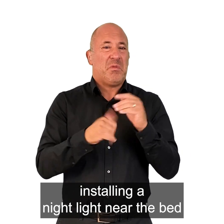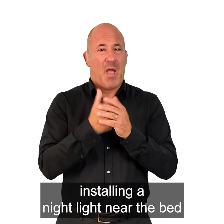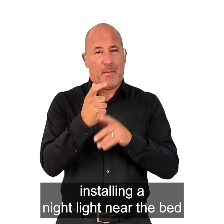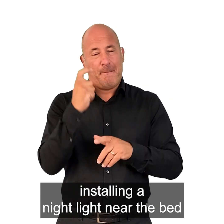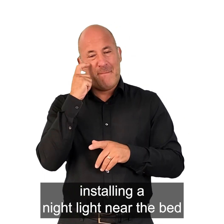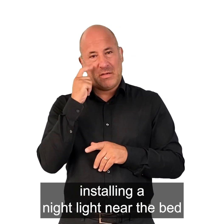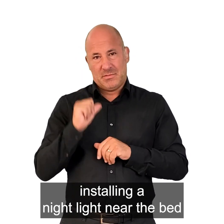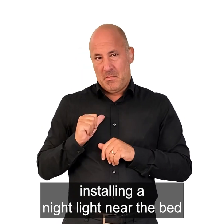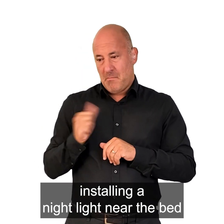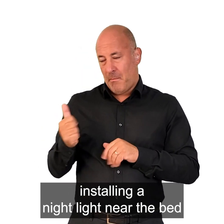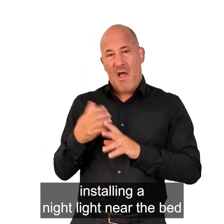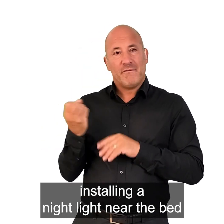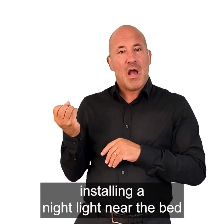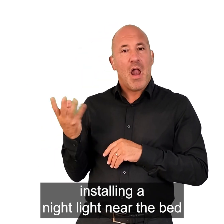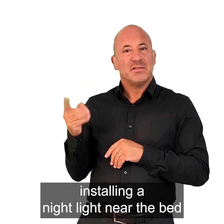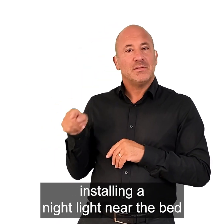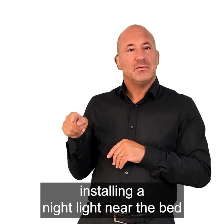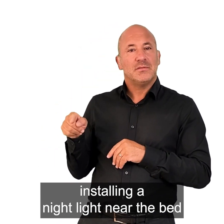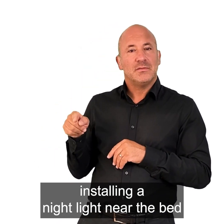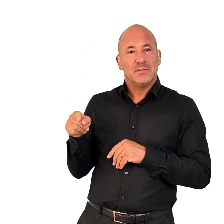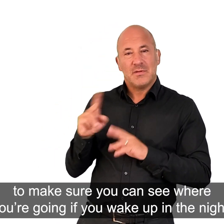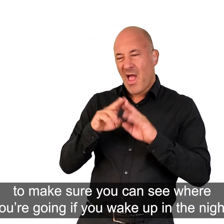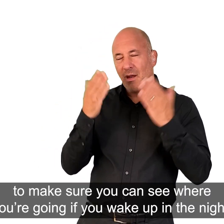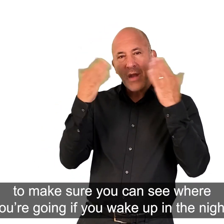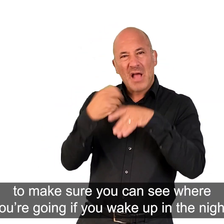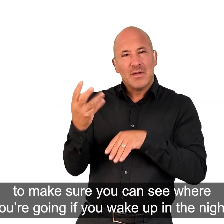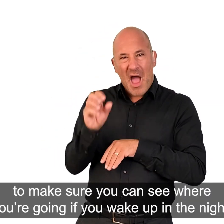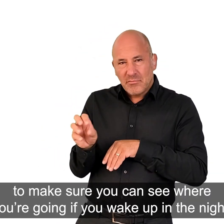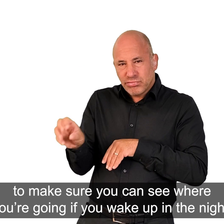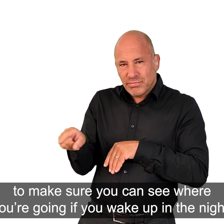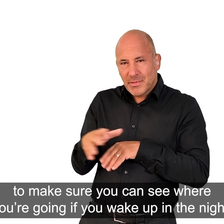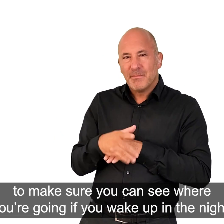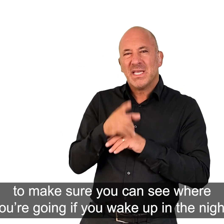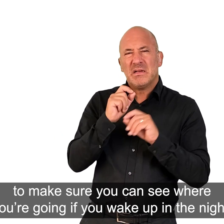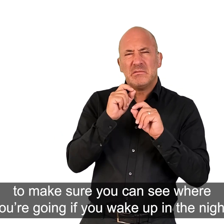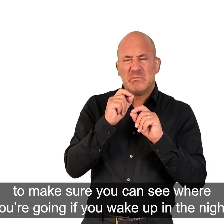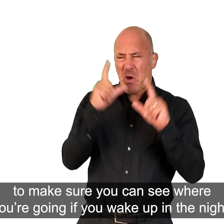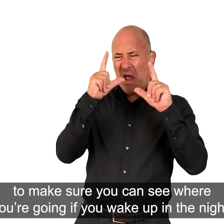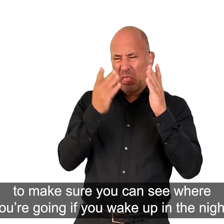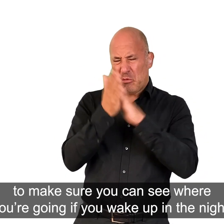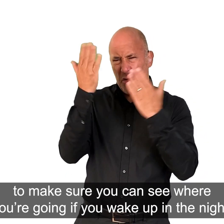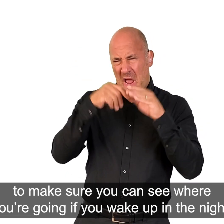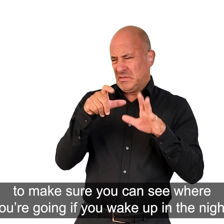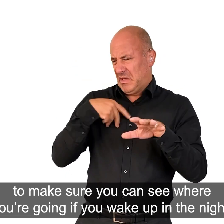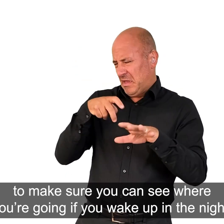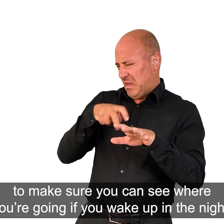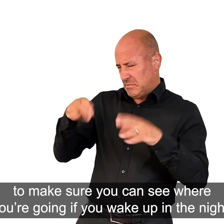installing a nightlight near the bed to make sure you can see where you're going if you wake up in the